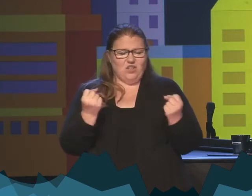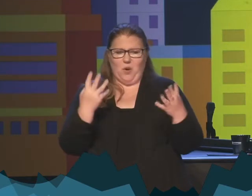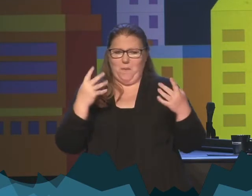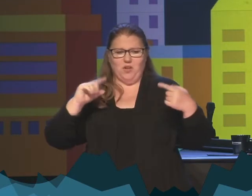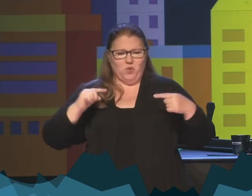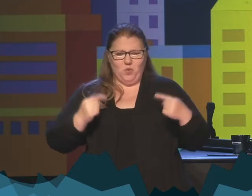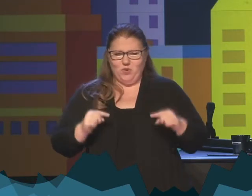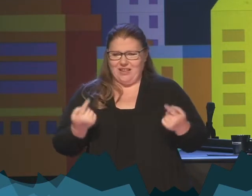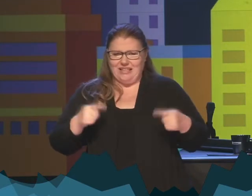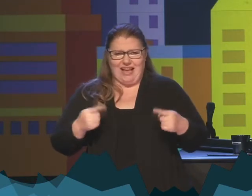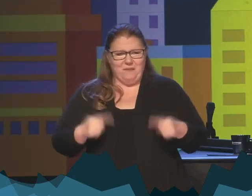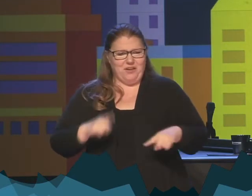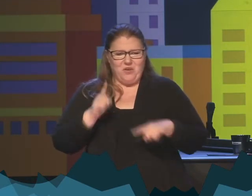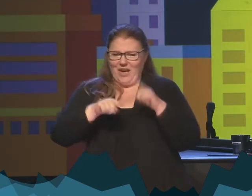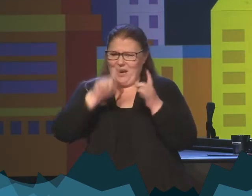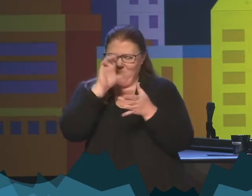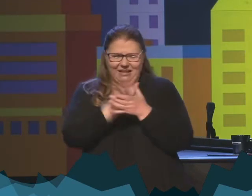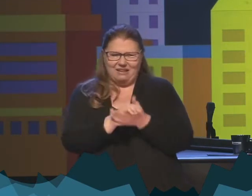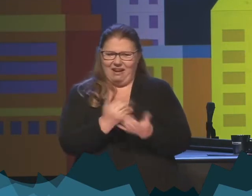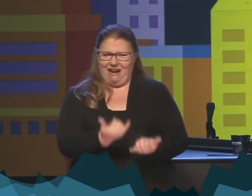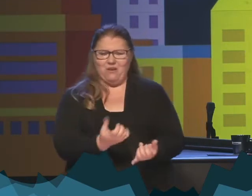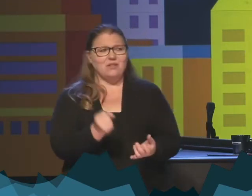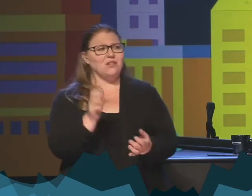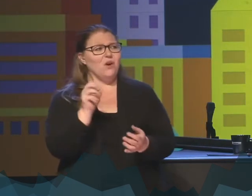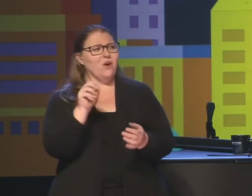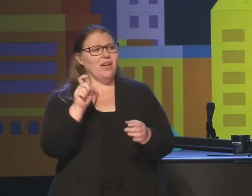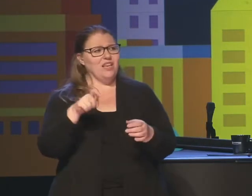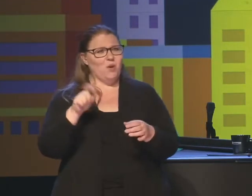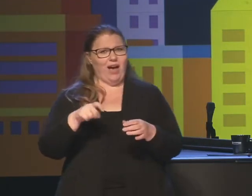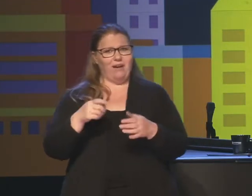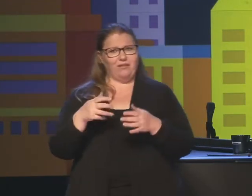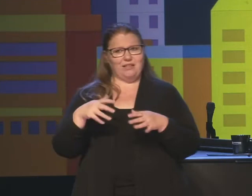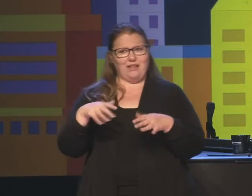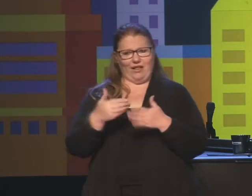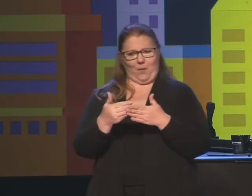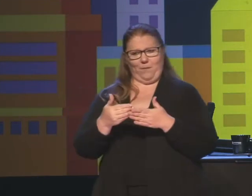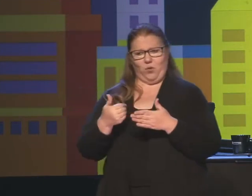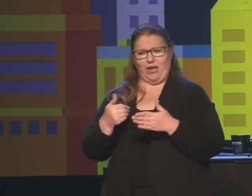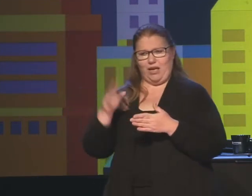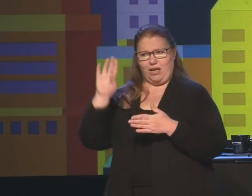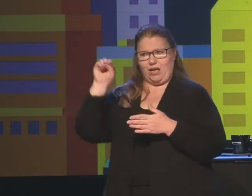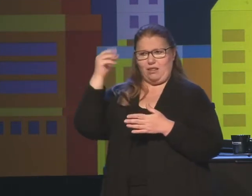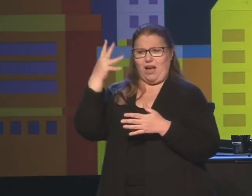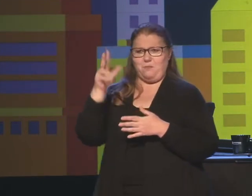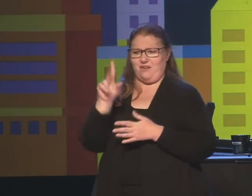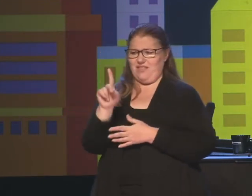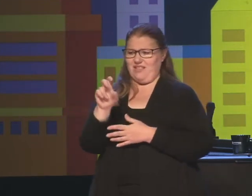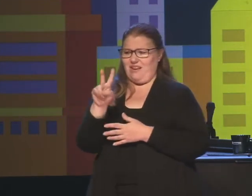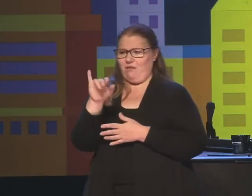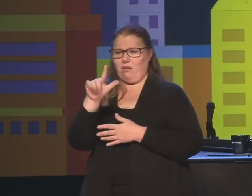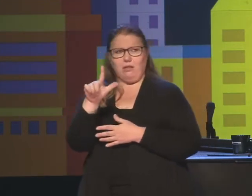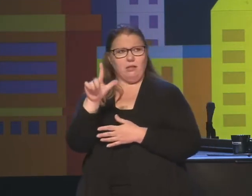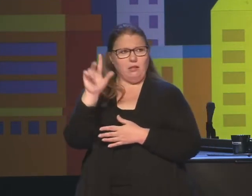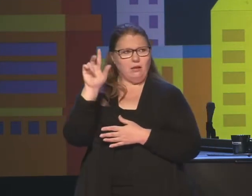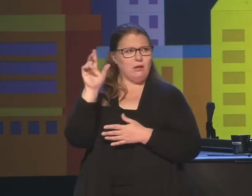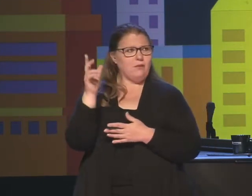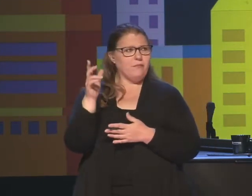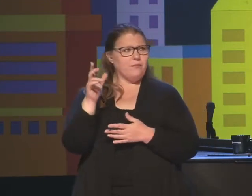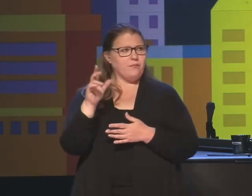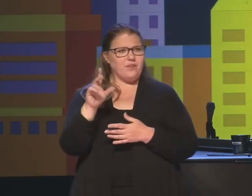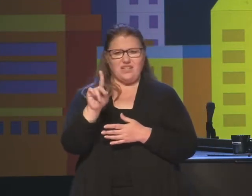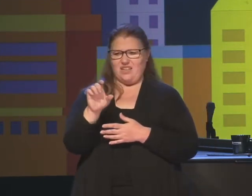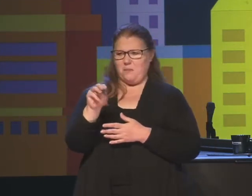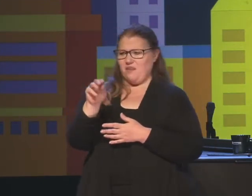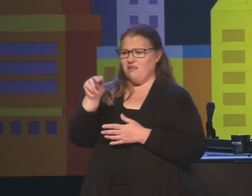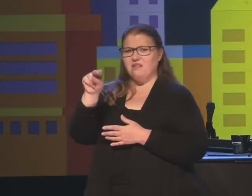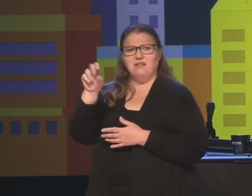place. And that's kind of like, so we have to take the pre-enlightenment language of devil, we have to take the pre-enlightenment language of